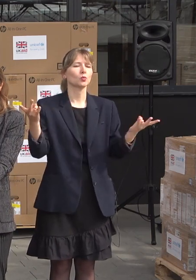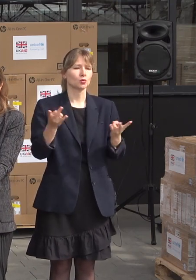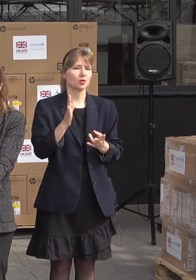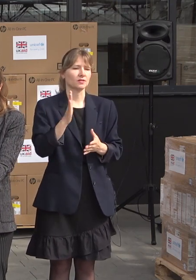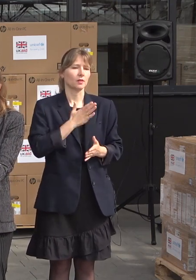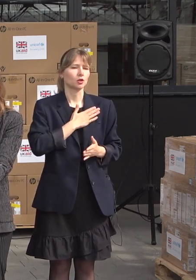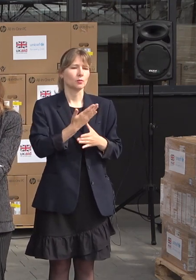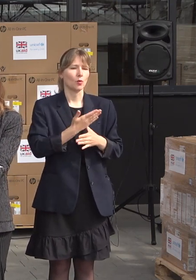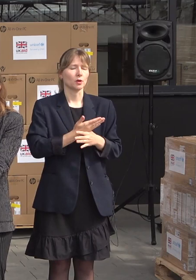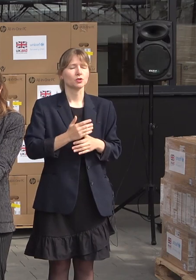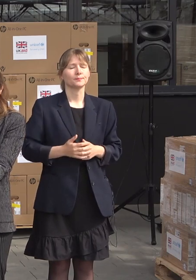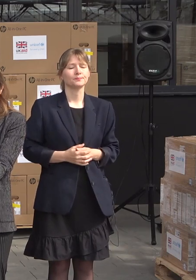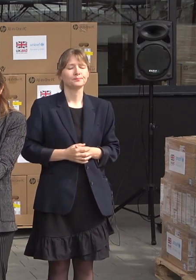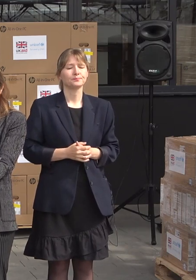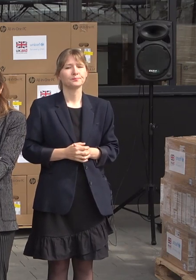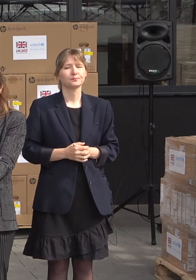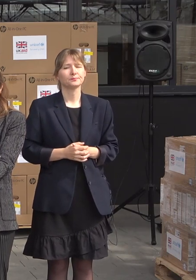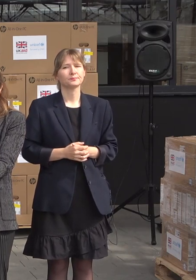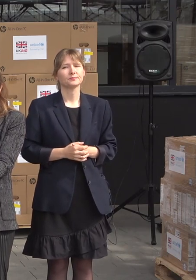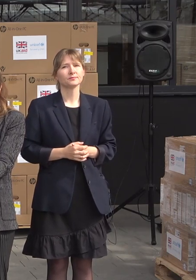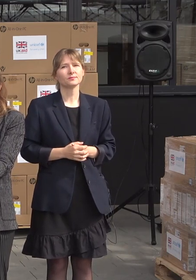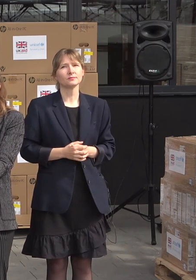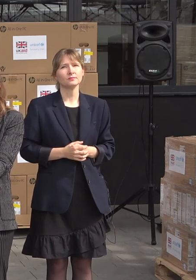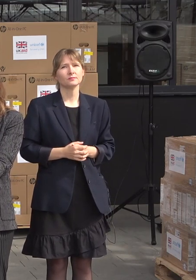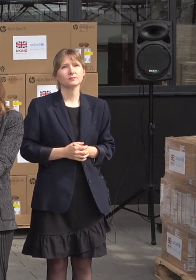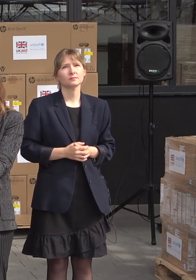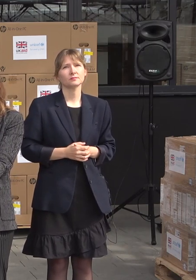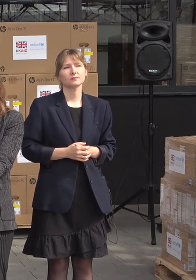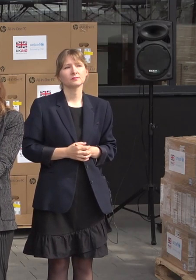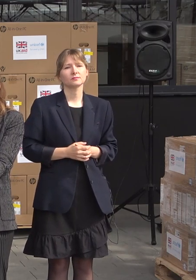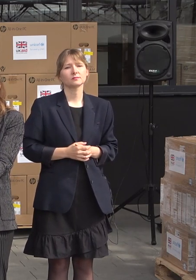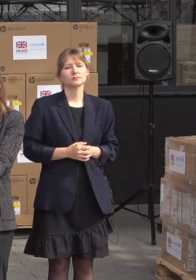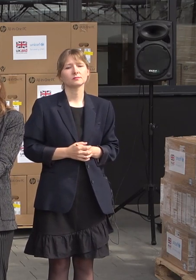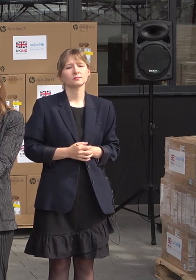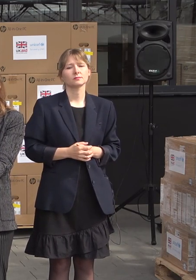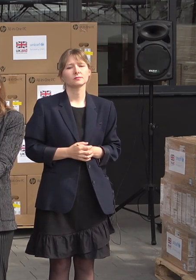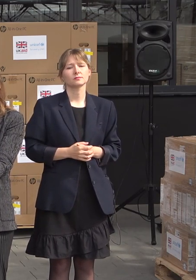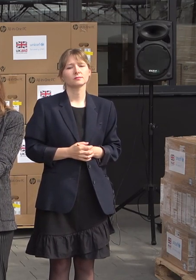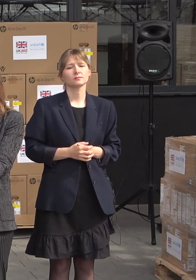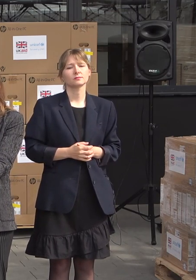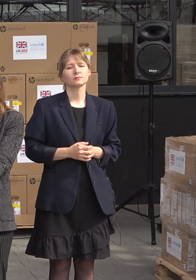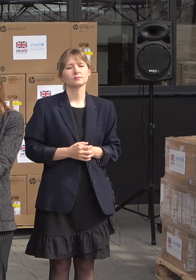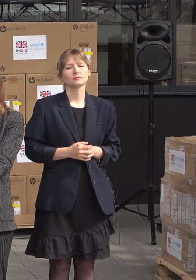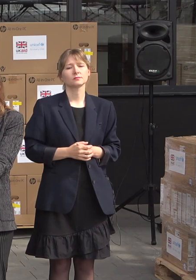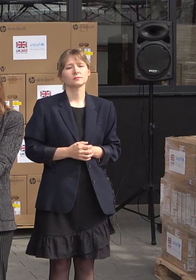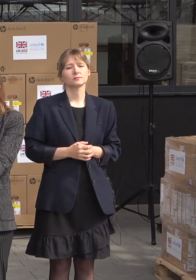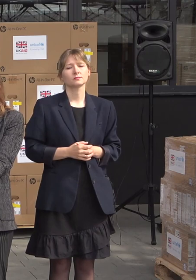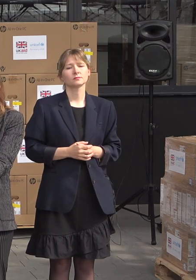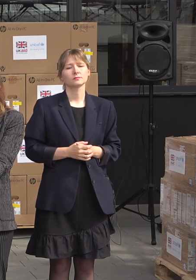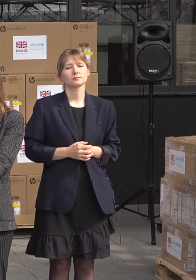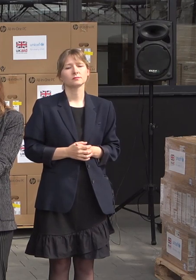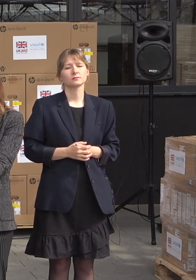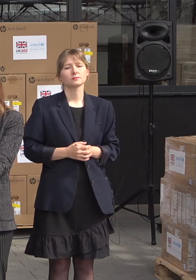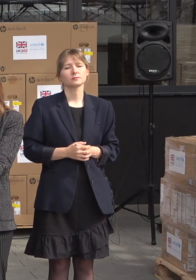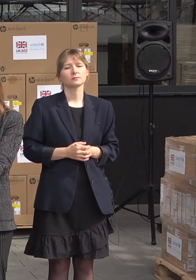We know, as you all know, that issues in child protection and social protection are interconnected and so it's important to make sure that the different